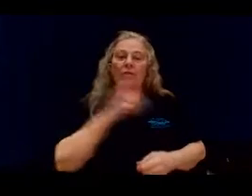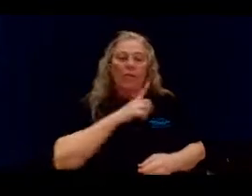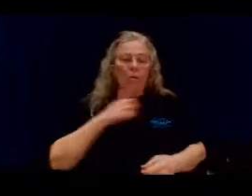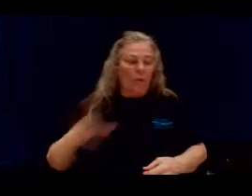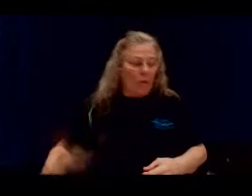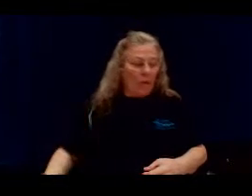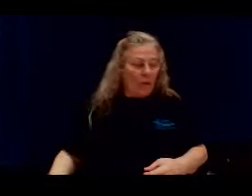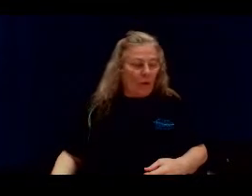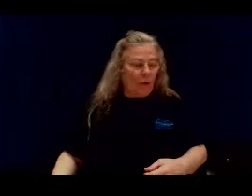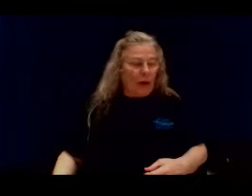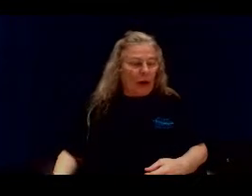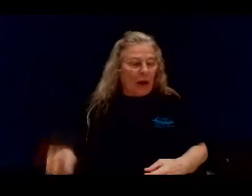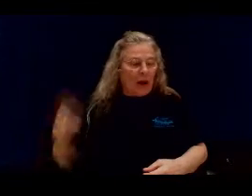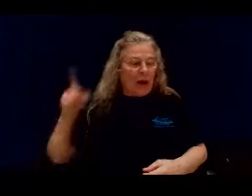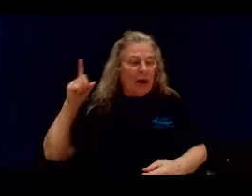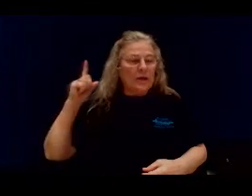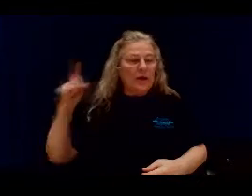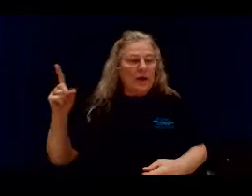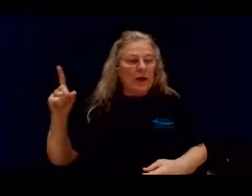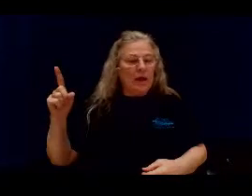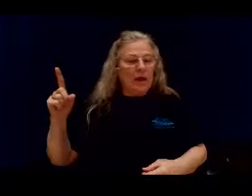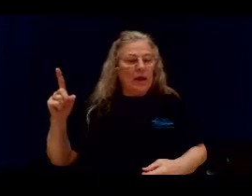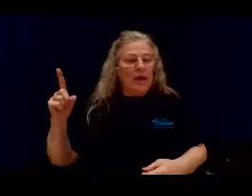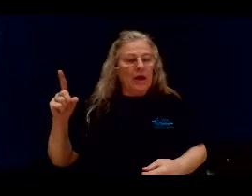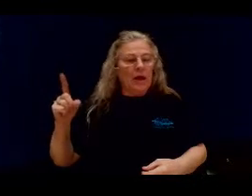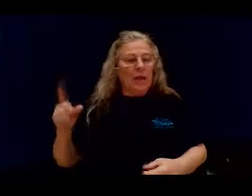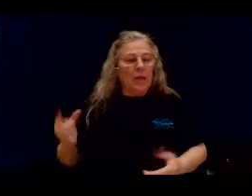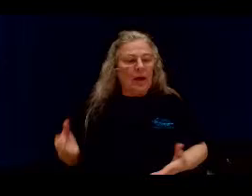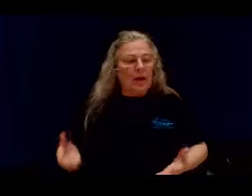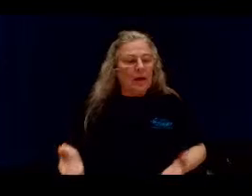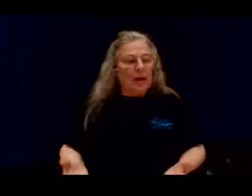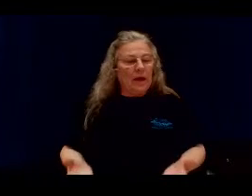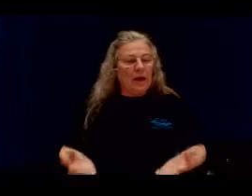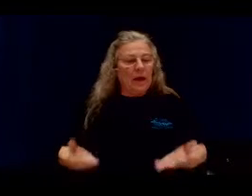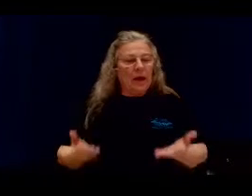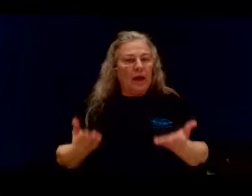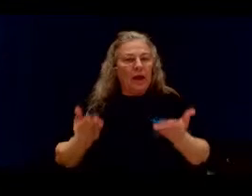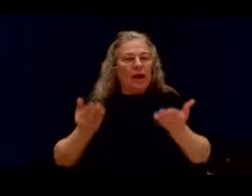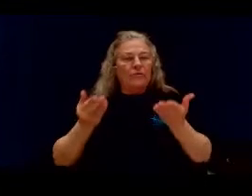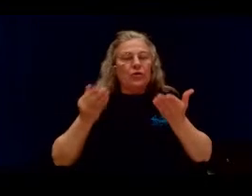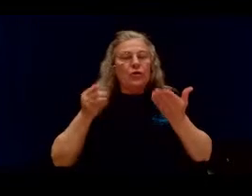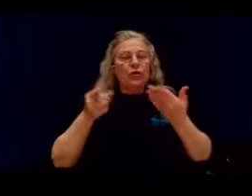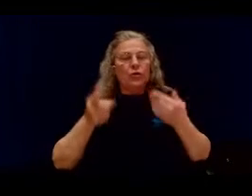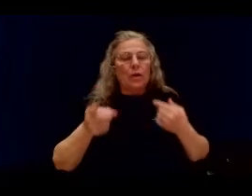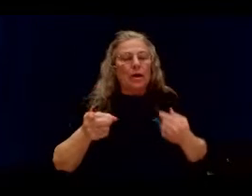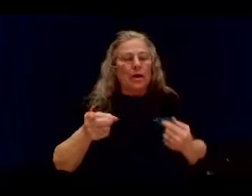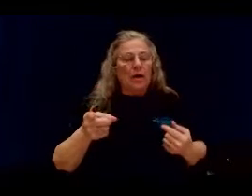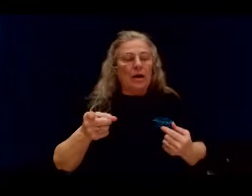the Lord, and He will lift you